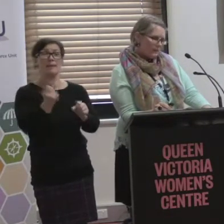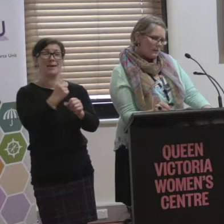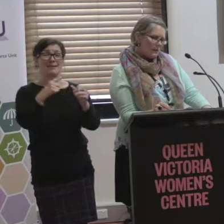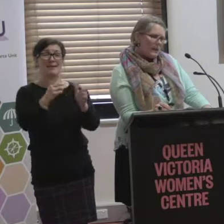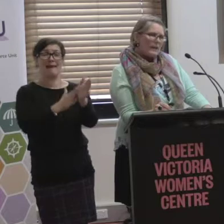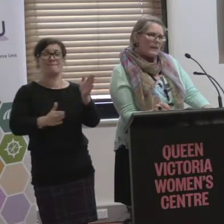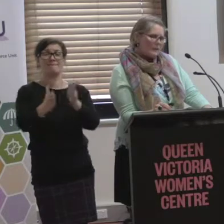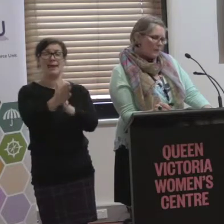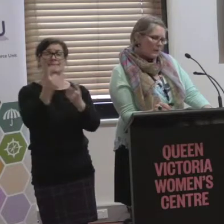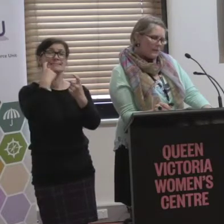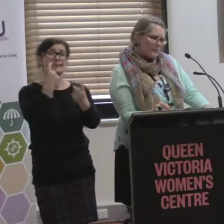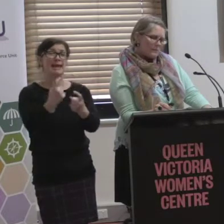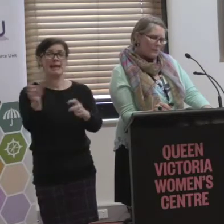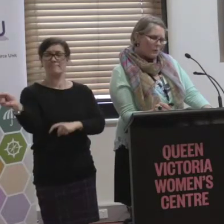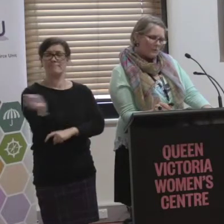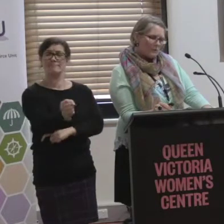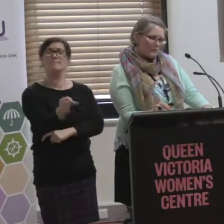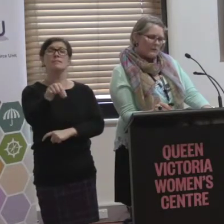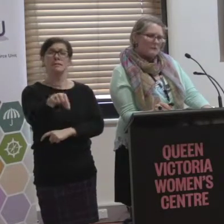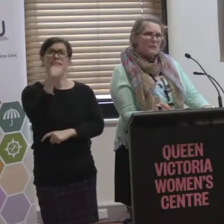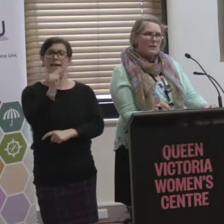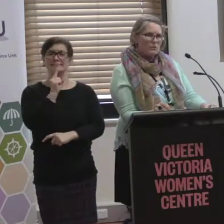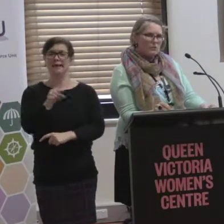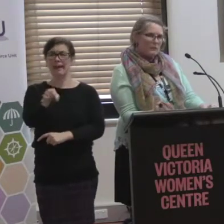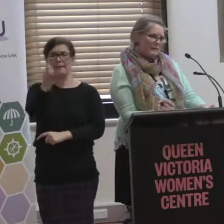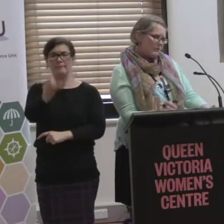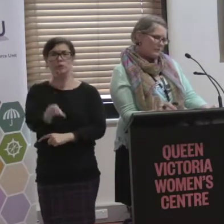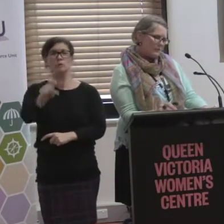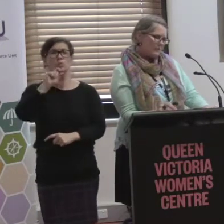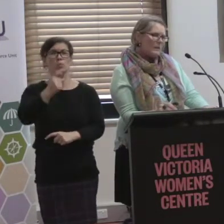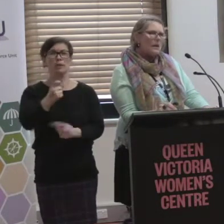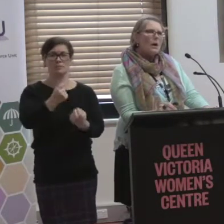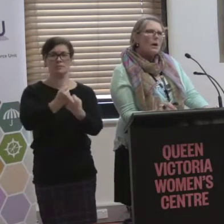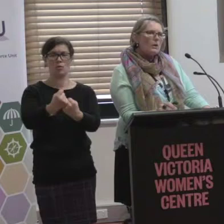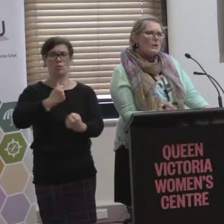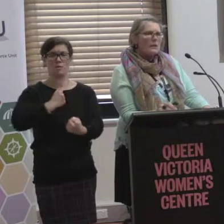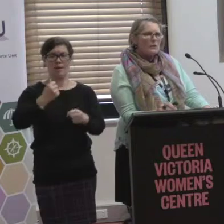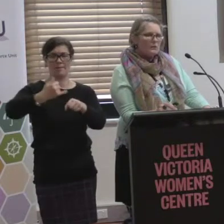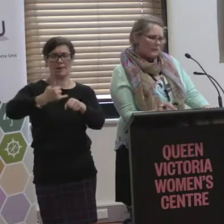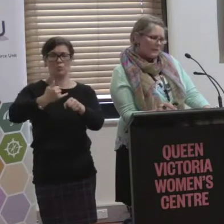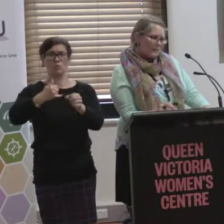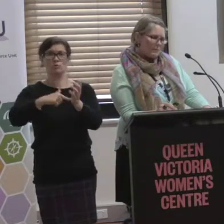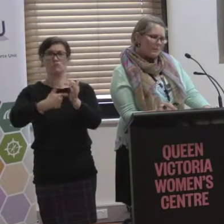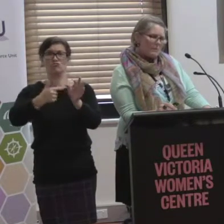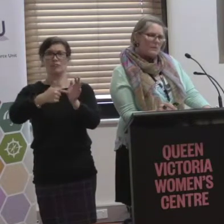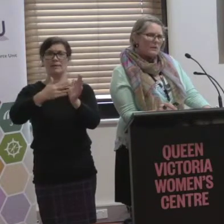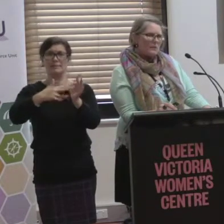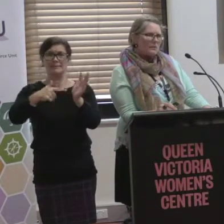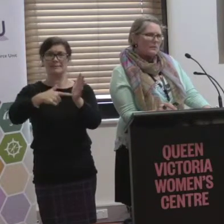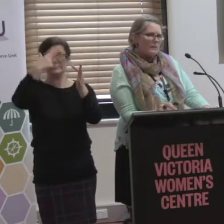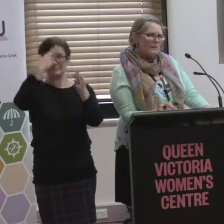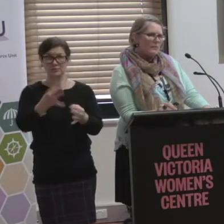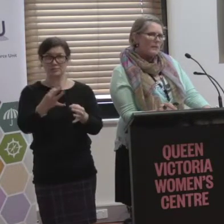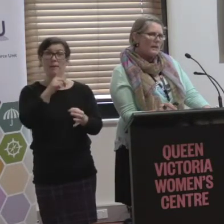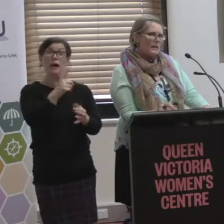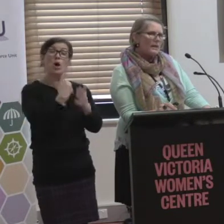directive and they can appoint a support person for their medical treatment decisions. Only adults can appoint a medical